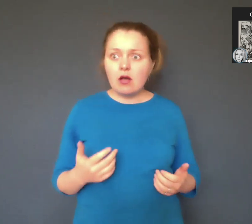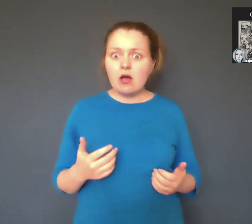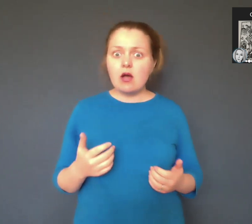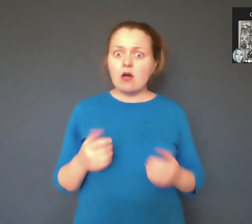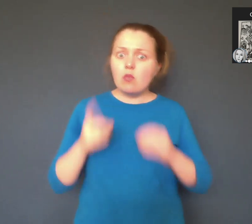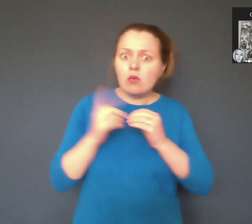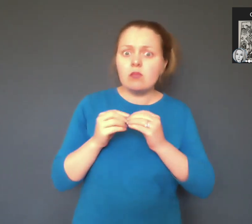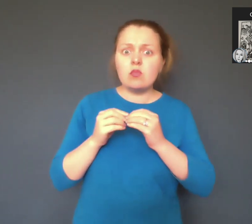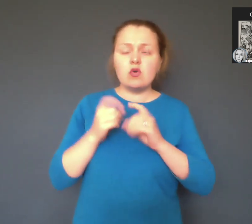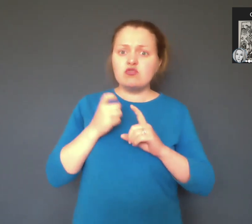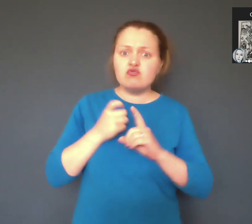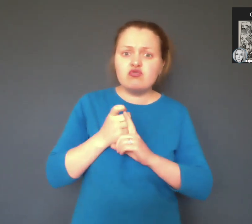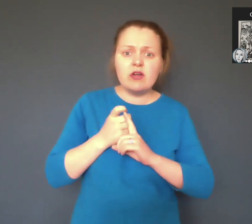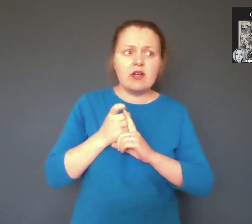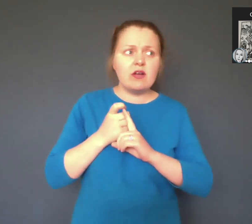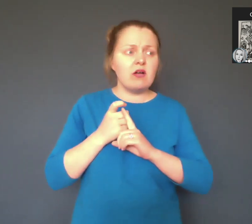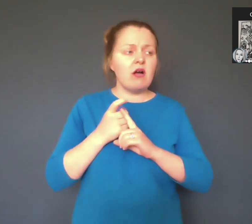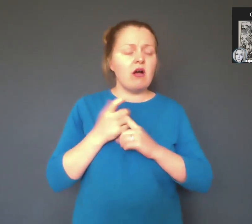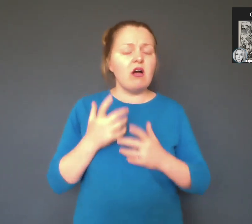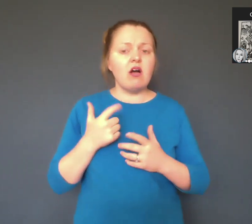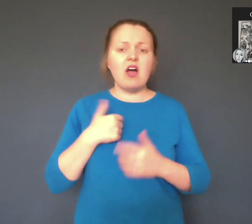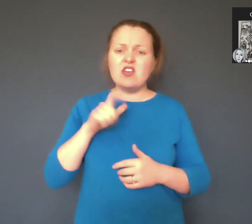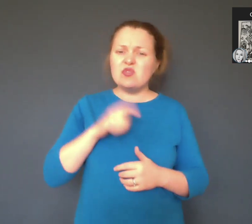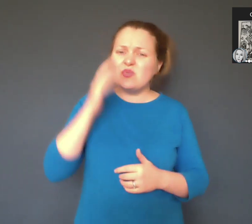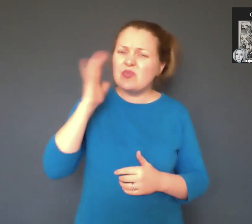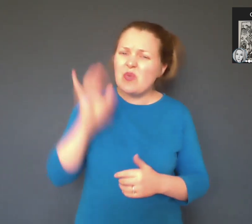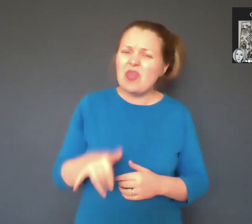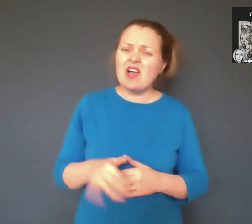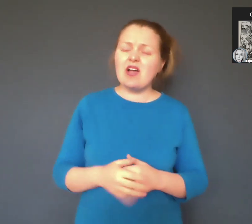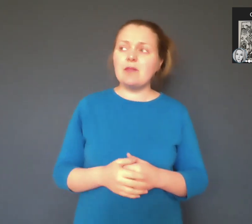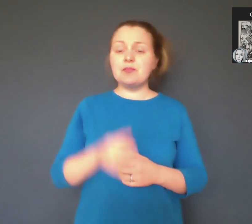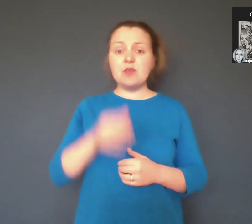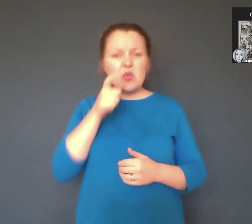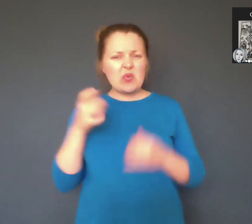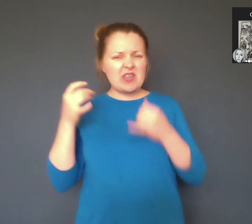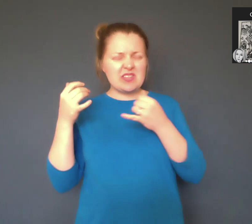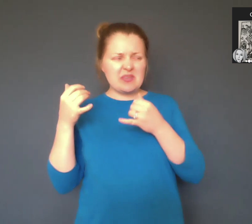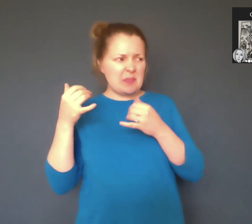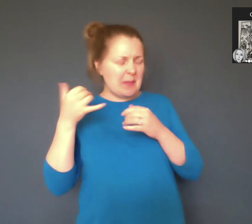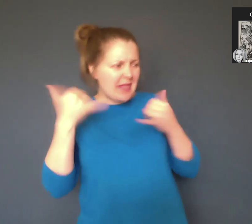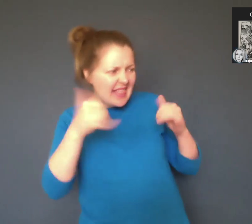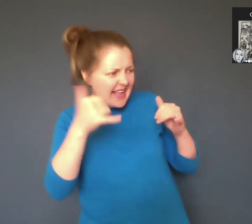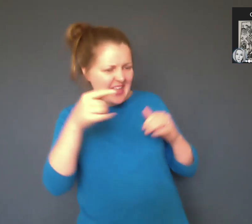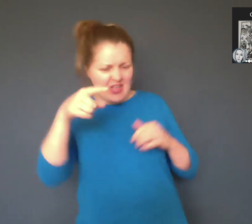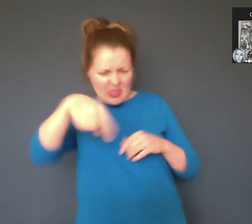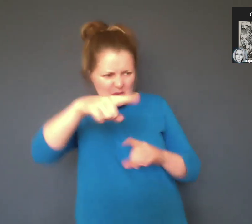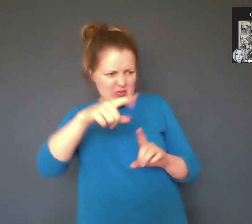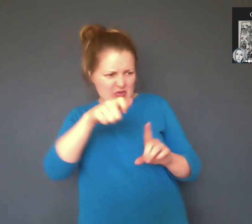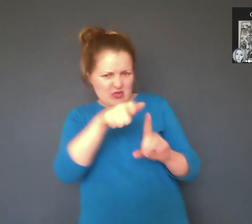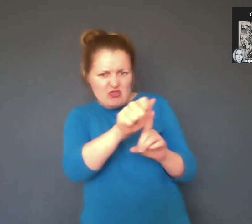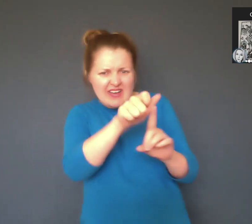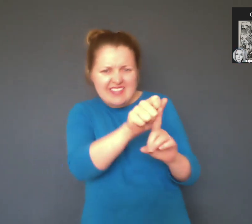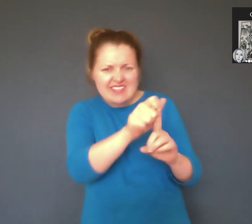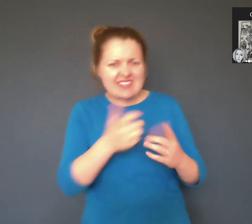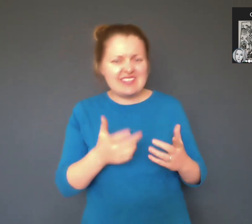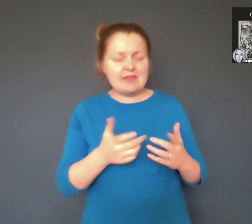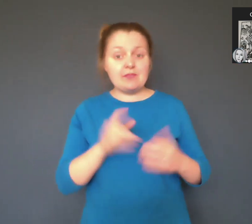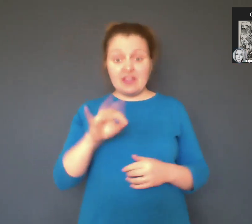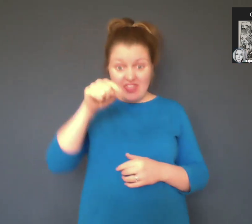those tricks?" his father demanded. "If this house exists, I say if, then whoever owns it kidnapped you and somehow kept you